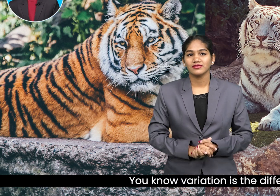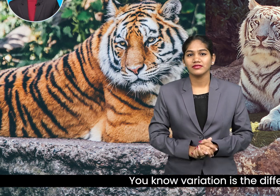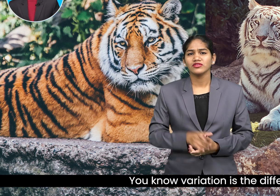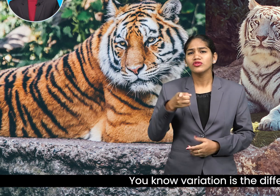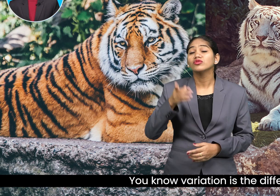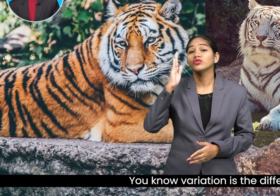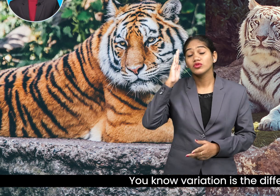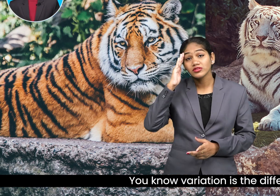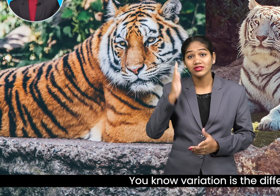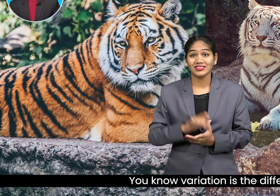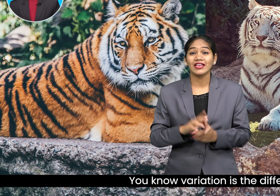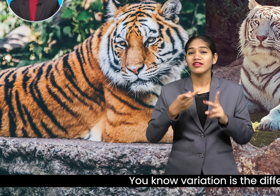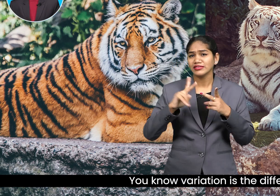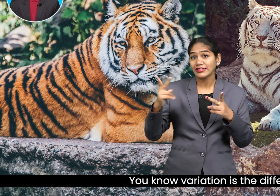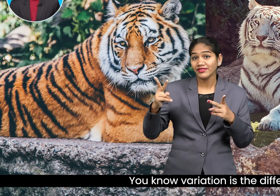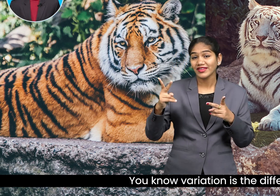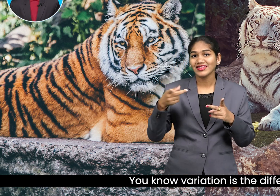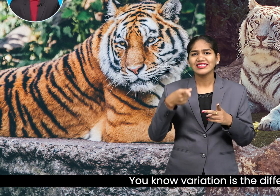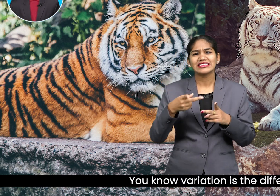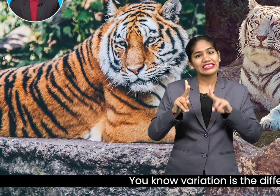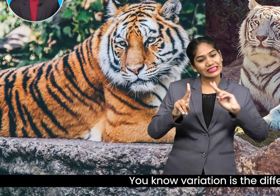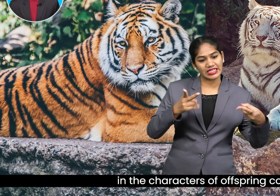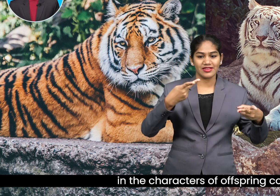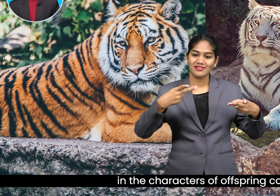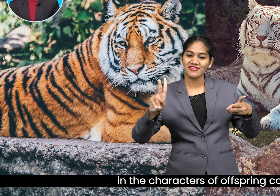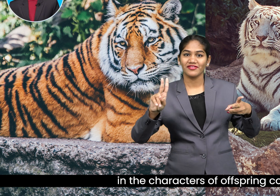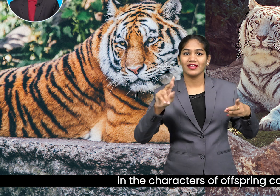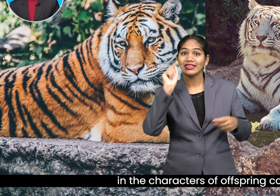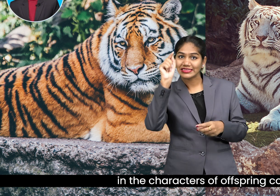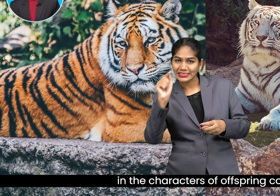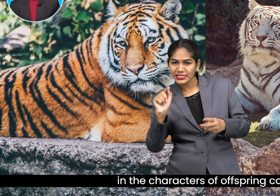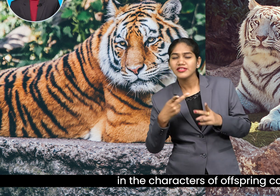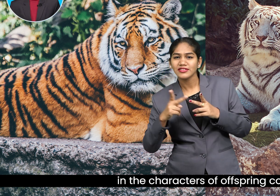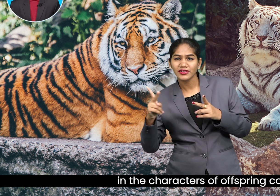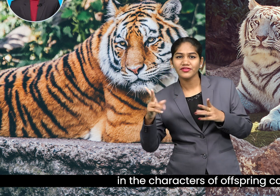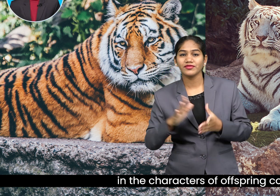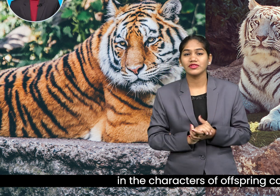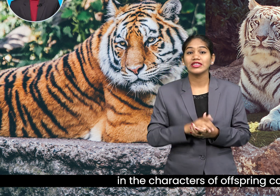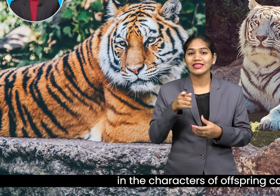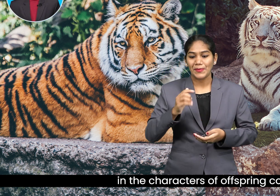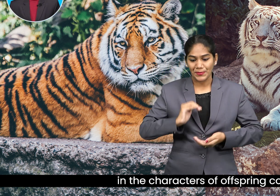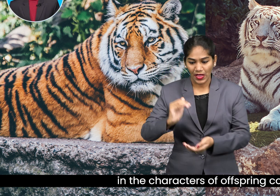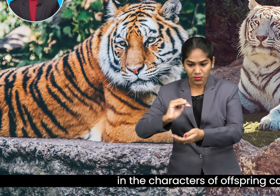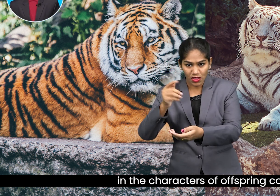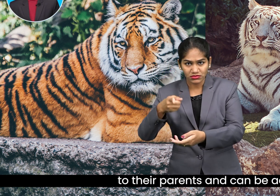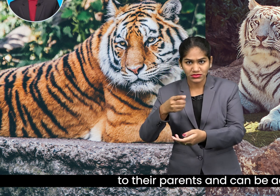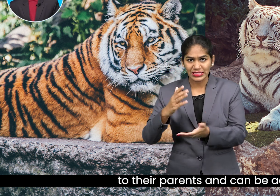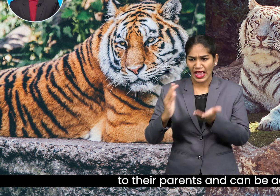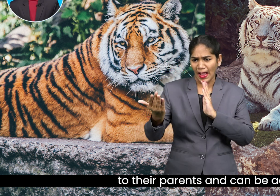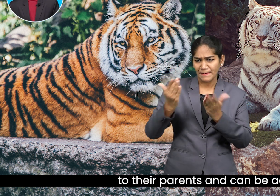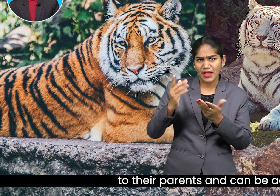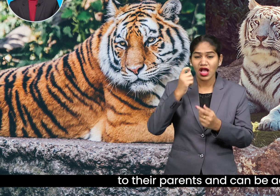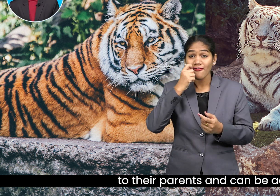You know, variation is the difference in the characters of offspring compared to